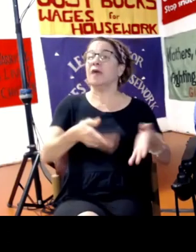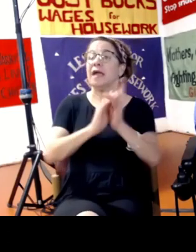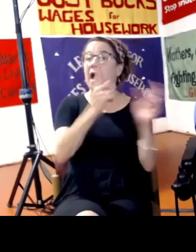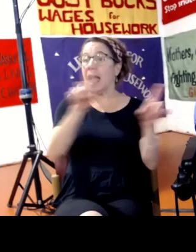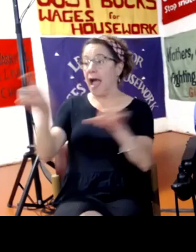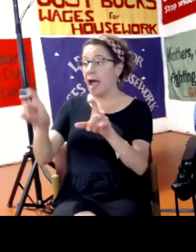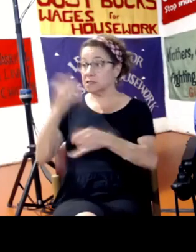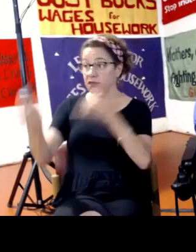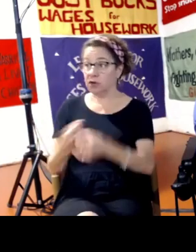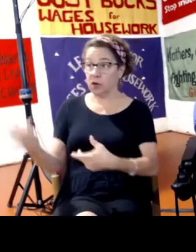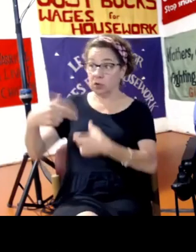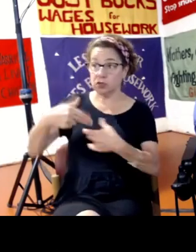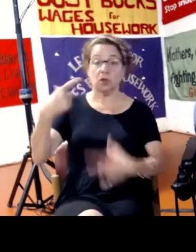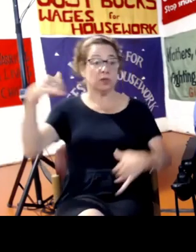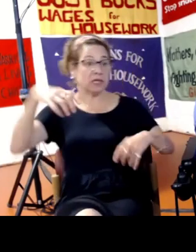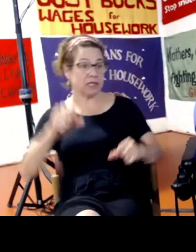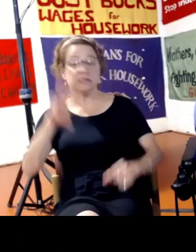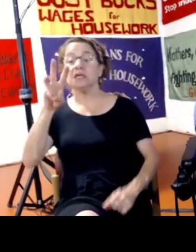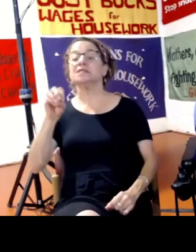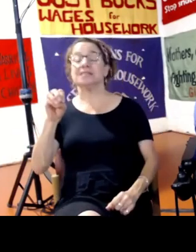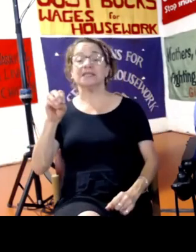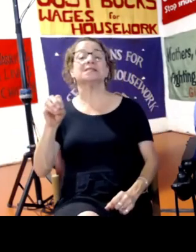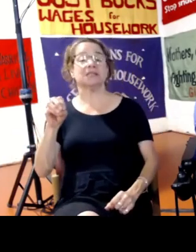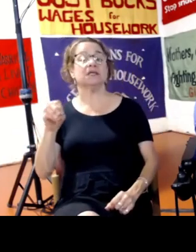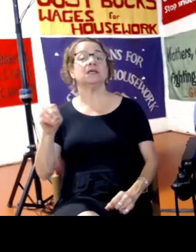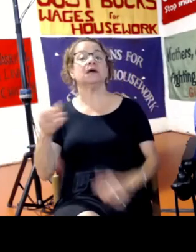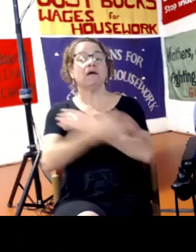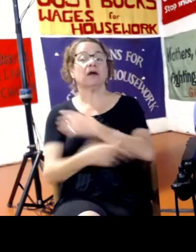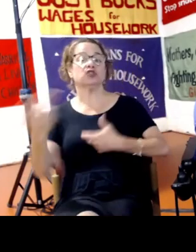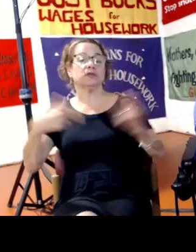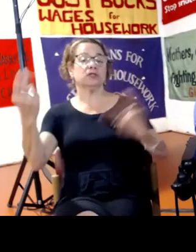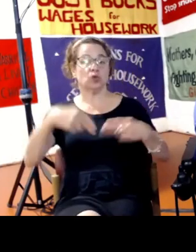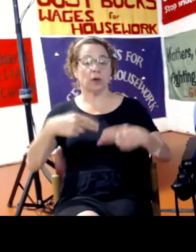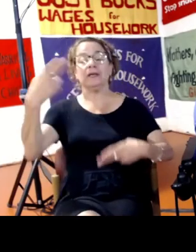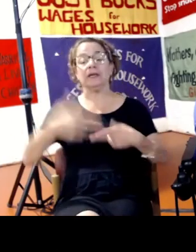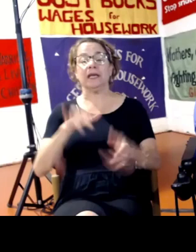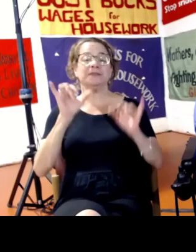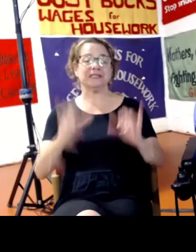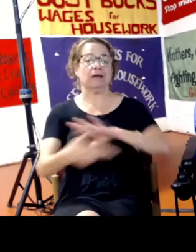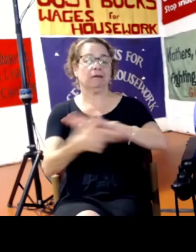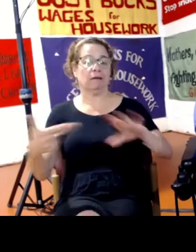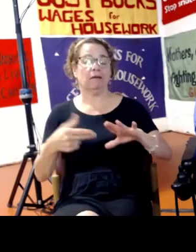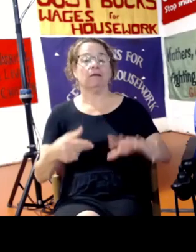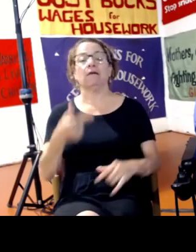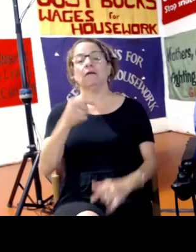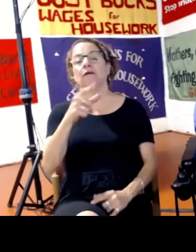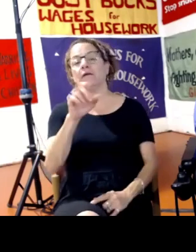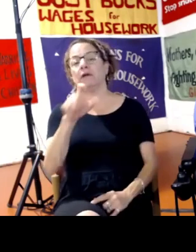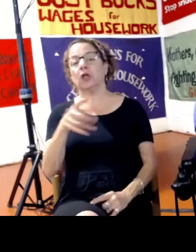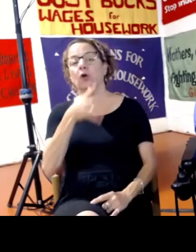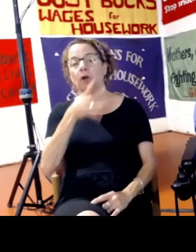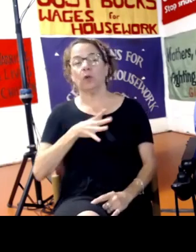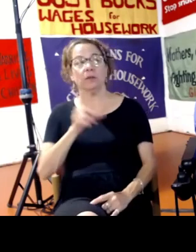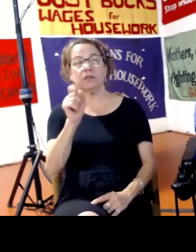countries took part, and the name stuck. That is how we became the Global Women's Strike. I'm on